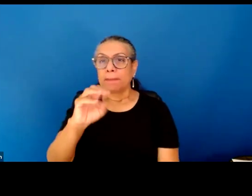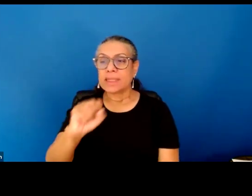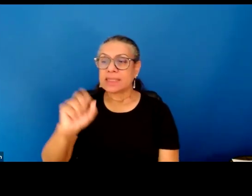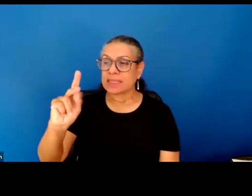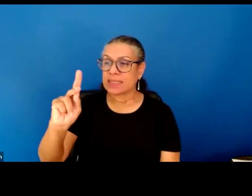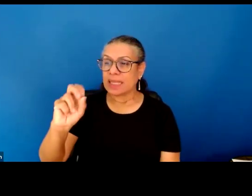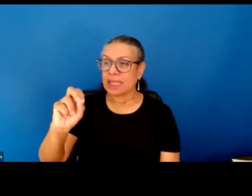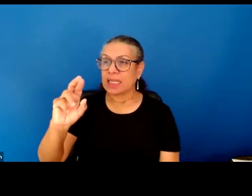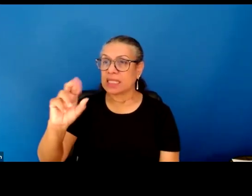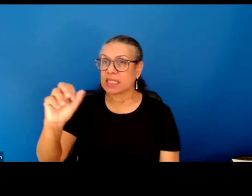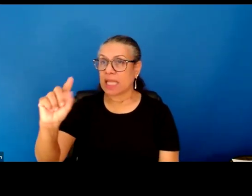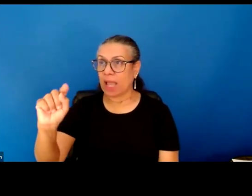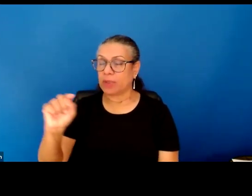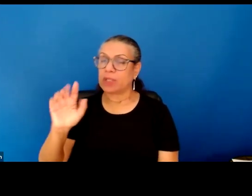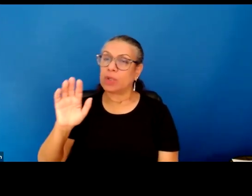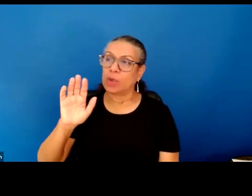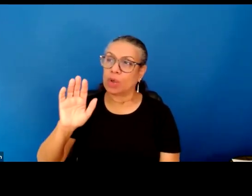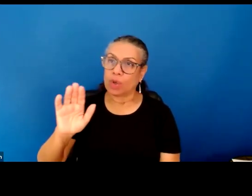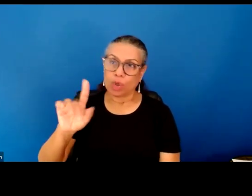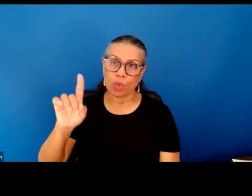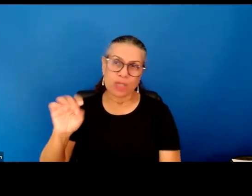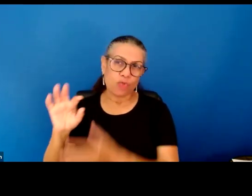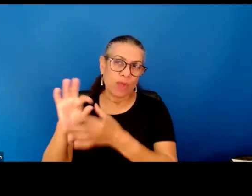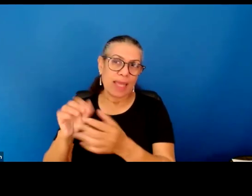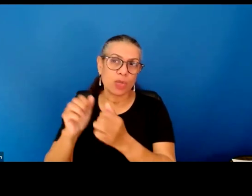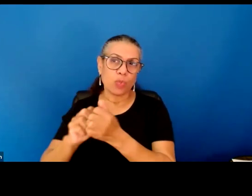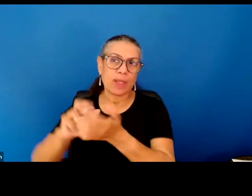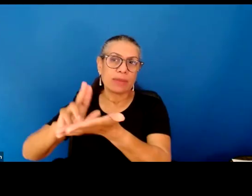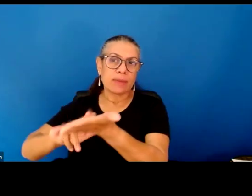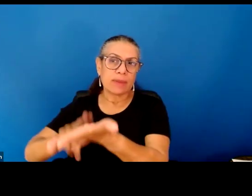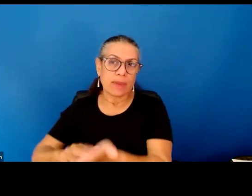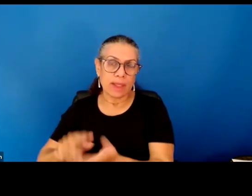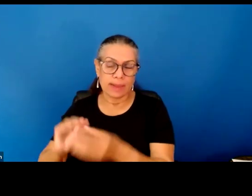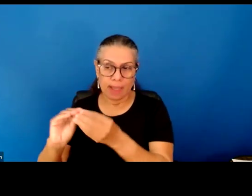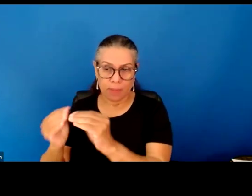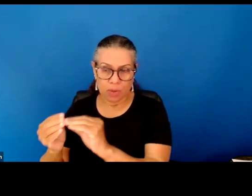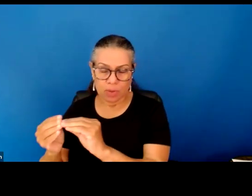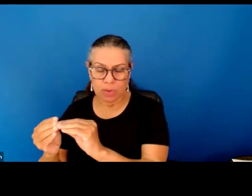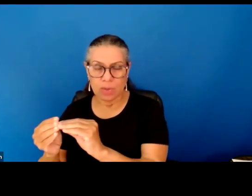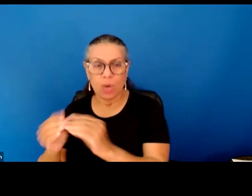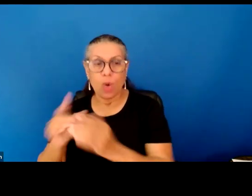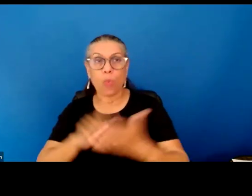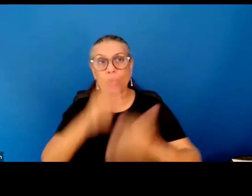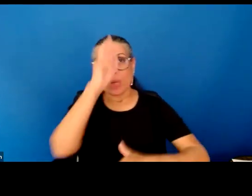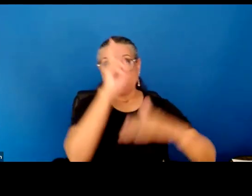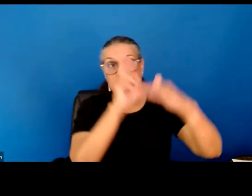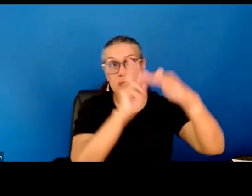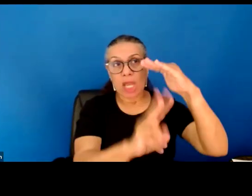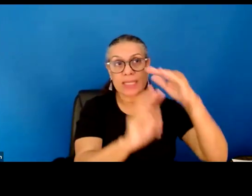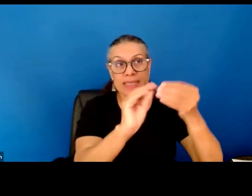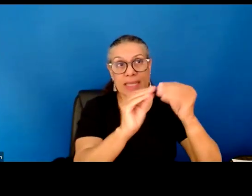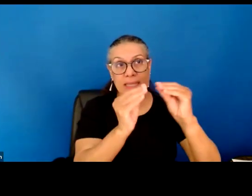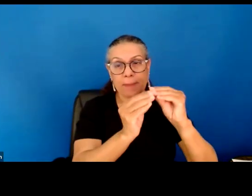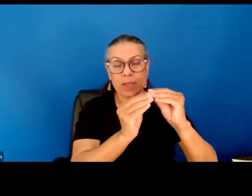about enrollment. And I'm wondering how that number compares against our projection, because the projection was how the budget